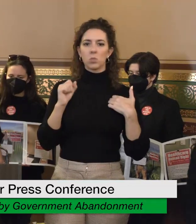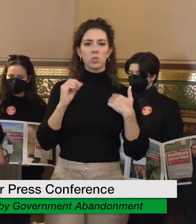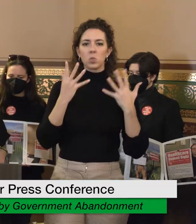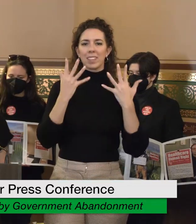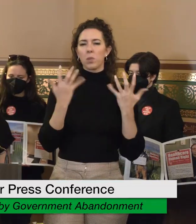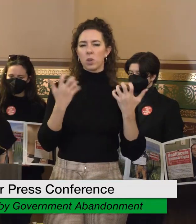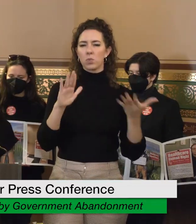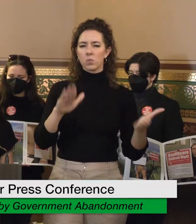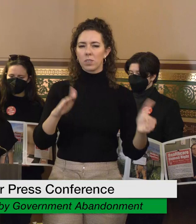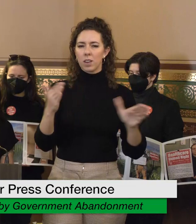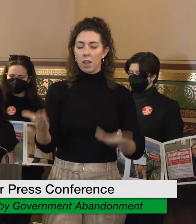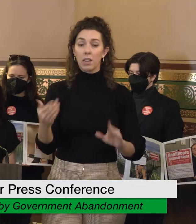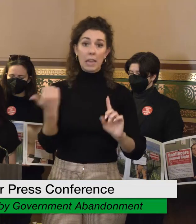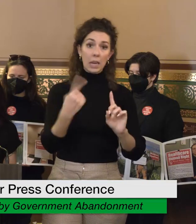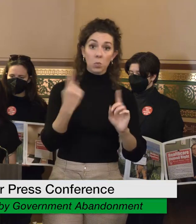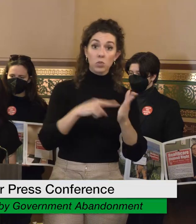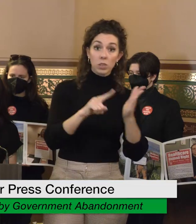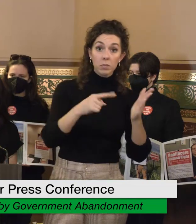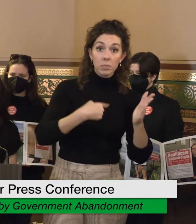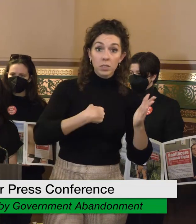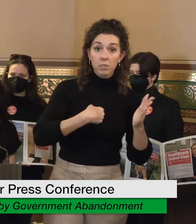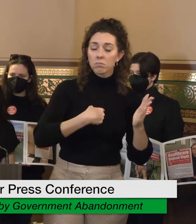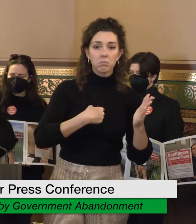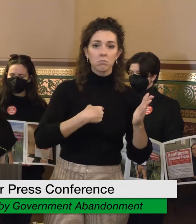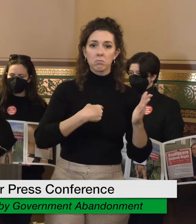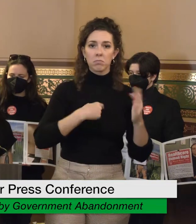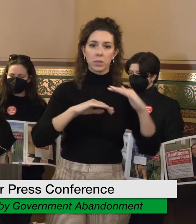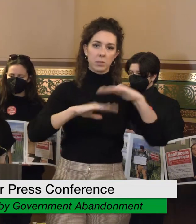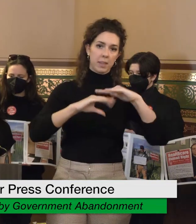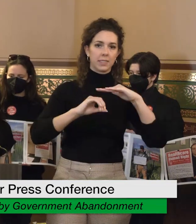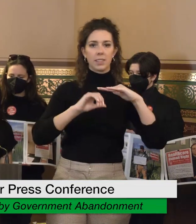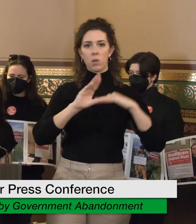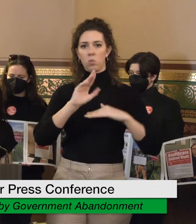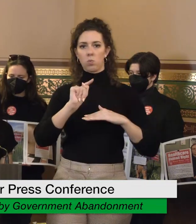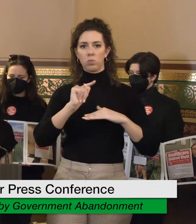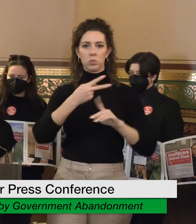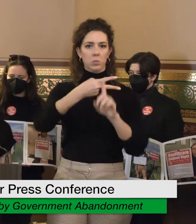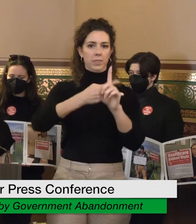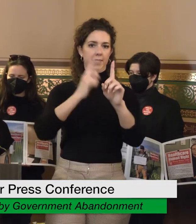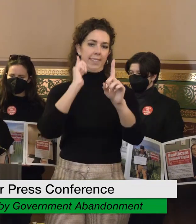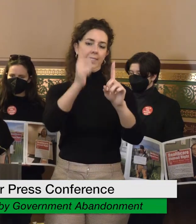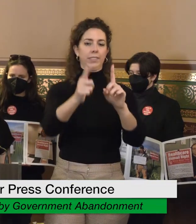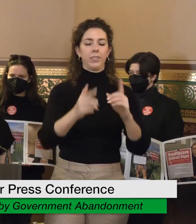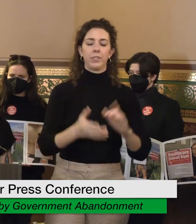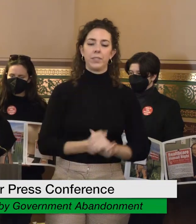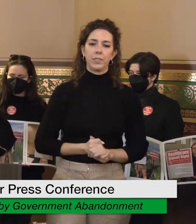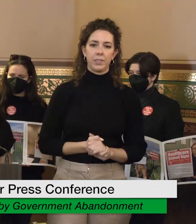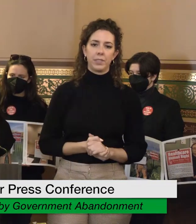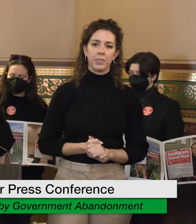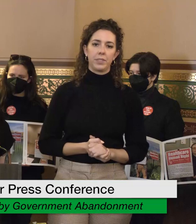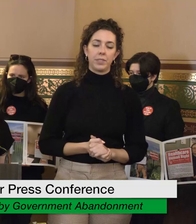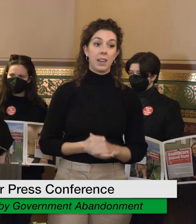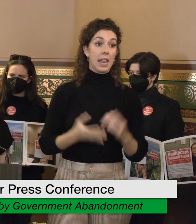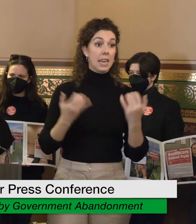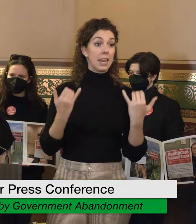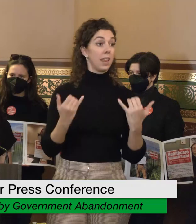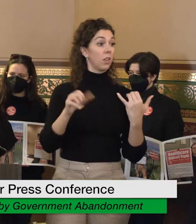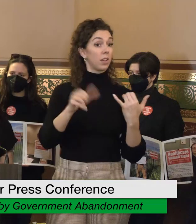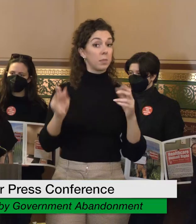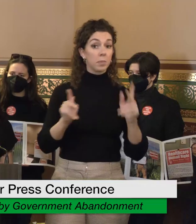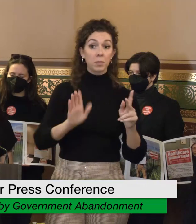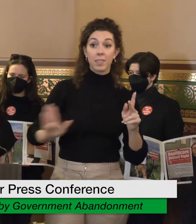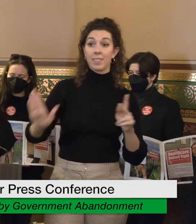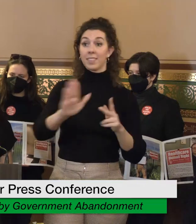die. No one checked on me. I was maxed out 2 months later. Now I can't get the assistance other people get for housing,